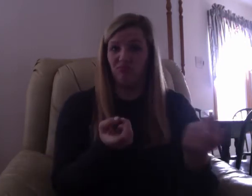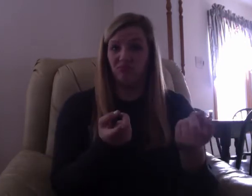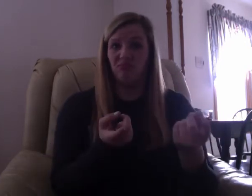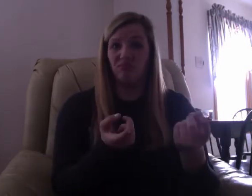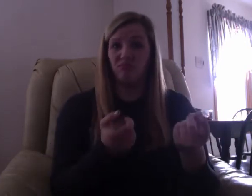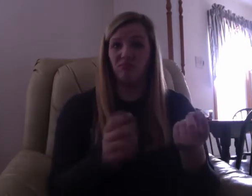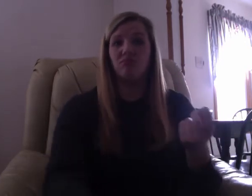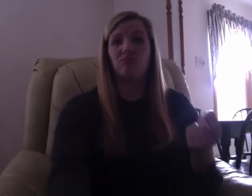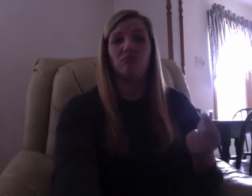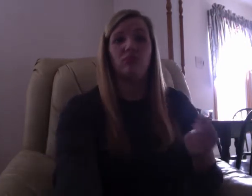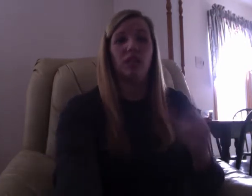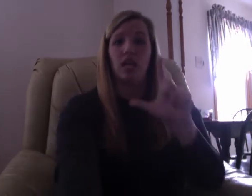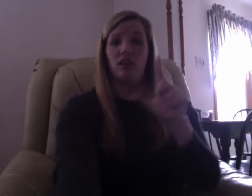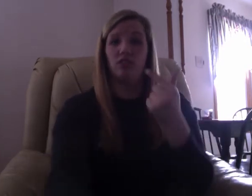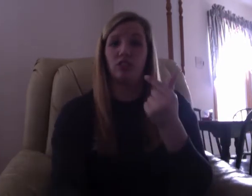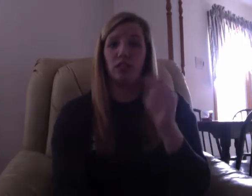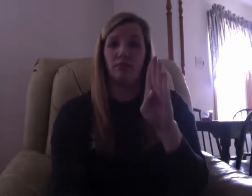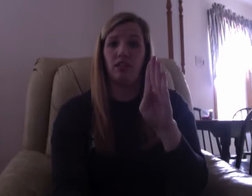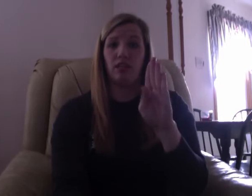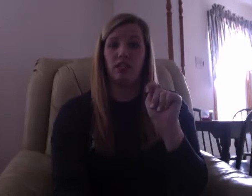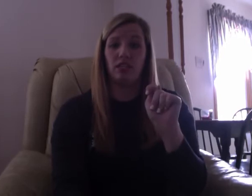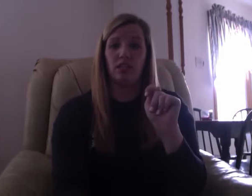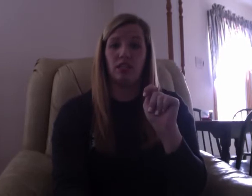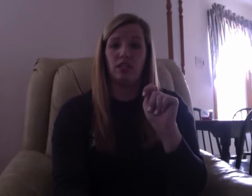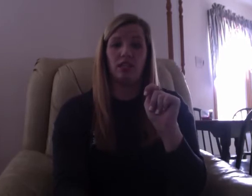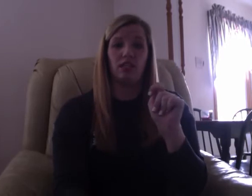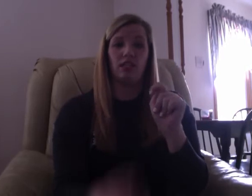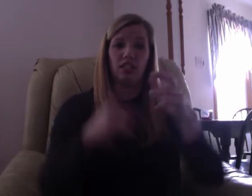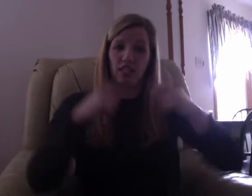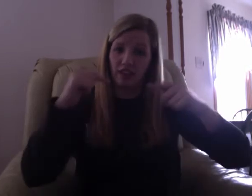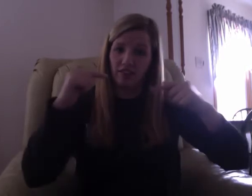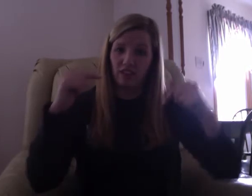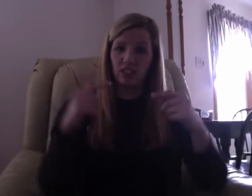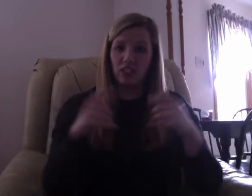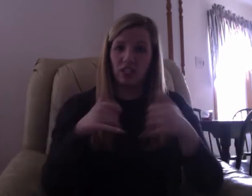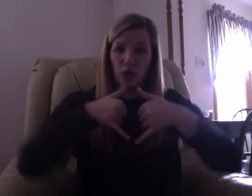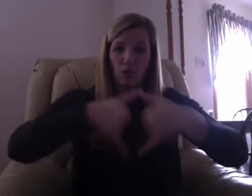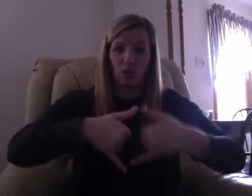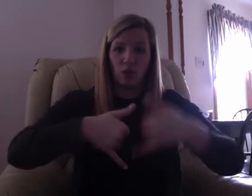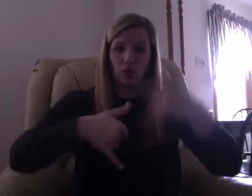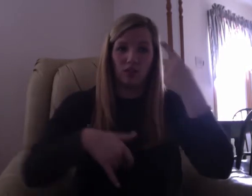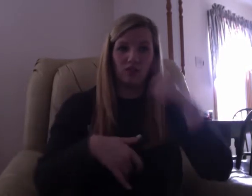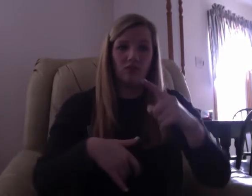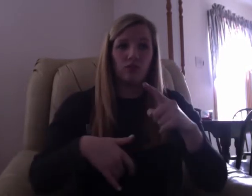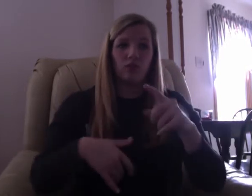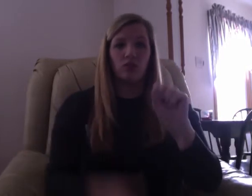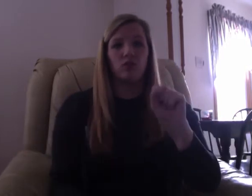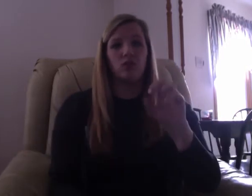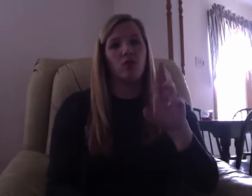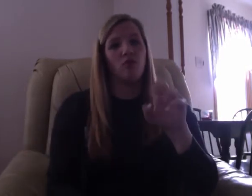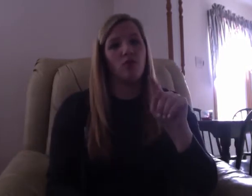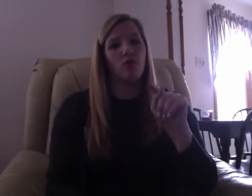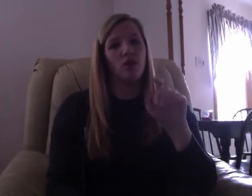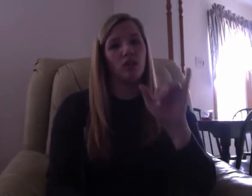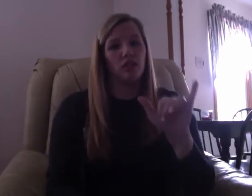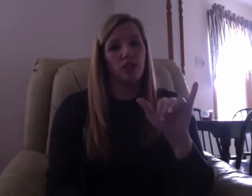a LGBT diversity award for Fraternity and Sorority Life, where they're going to be doing